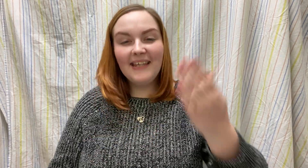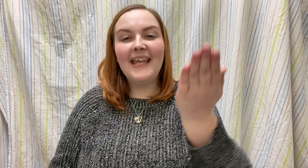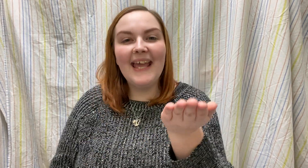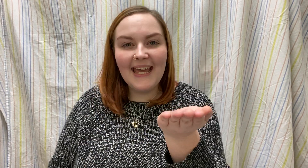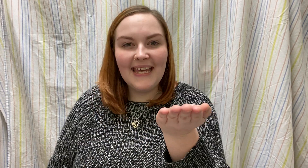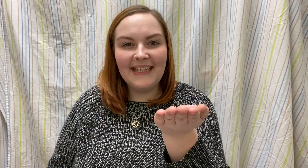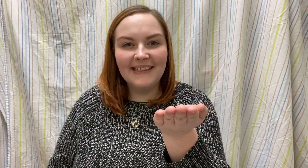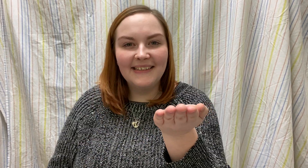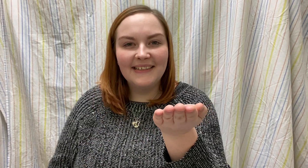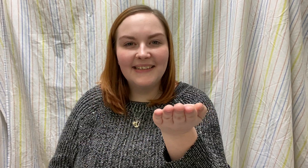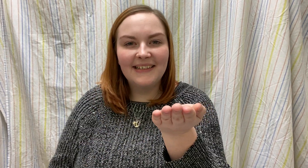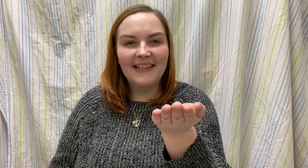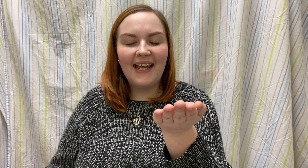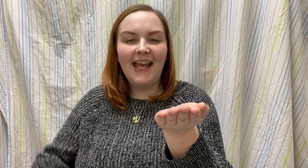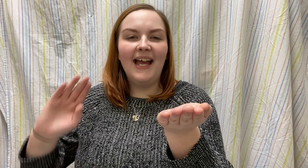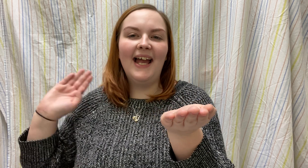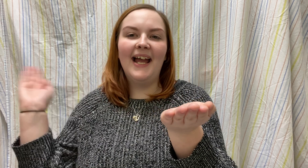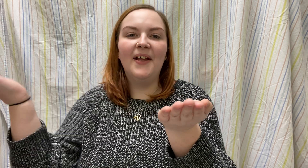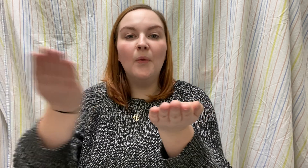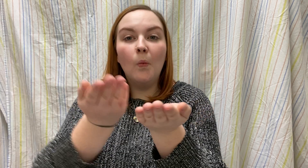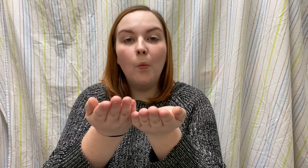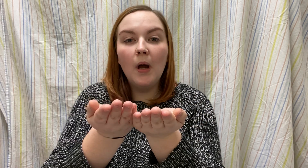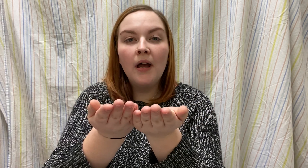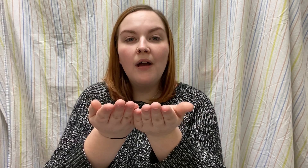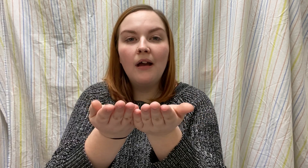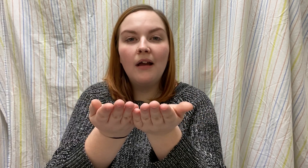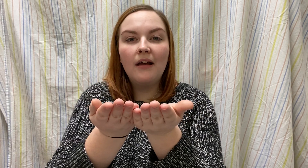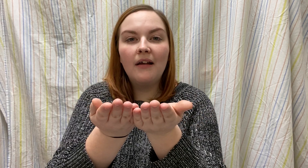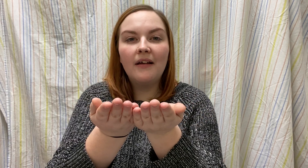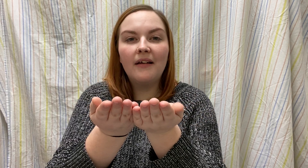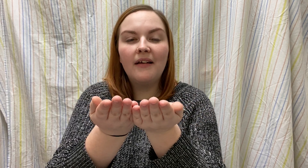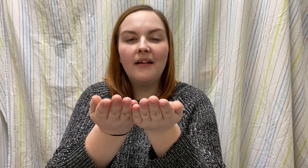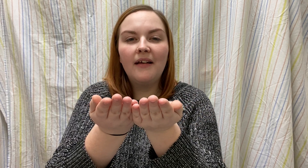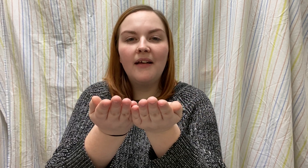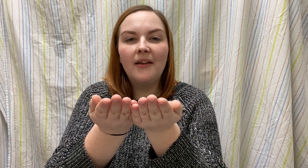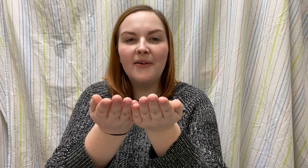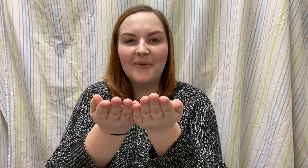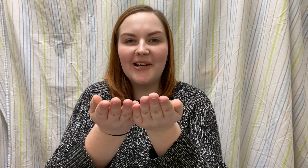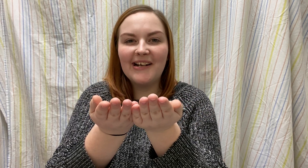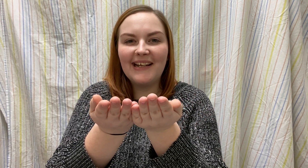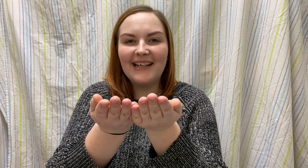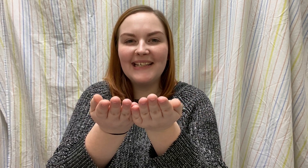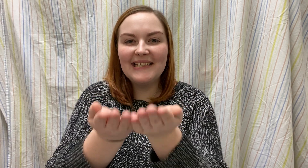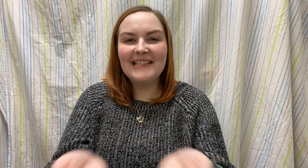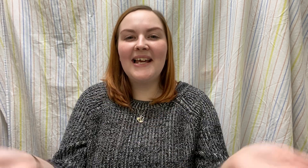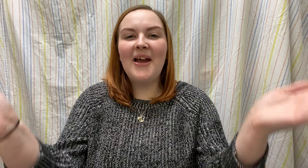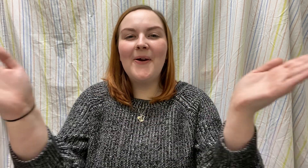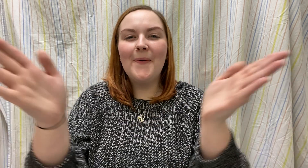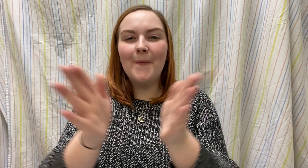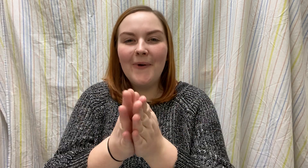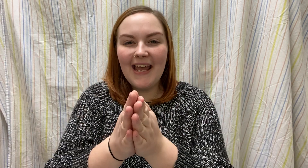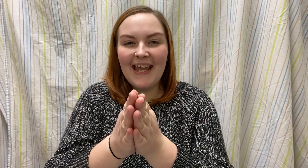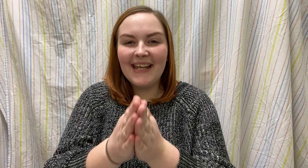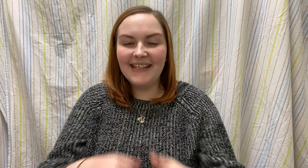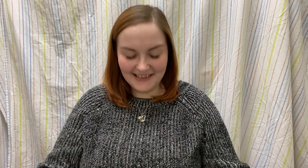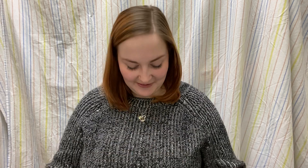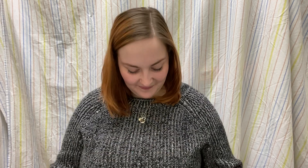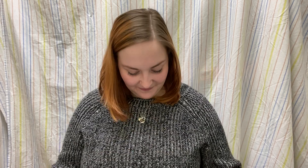A. Add w. The word is way.